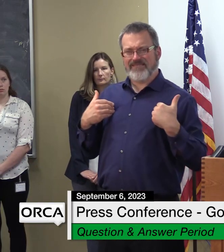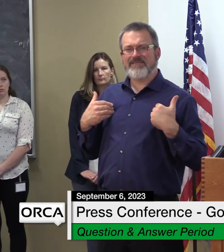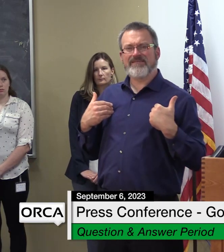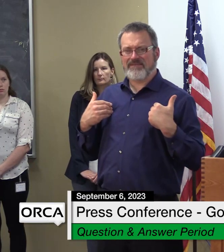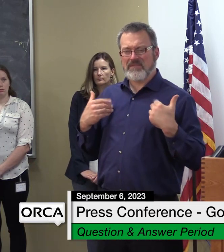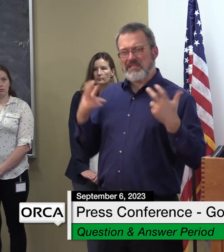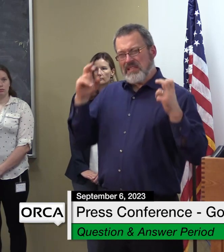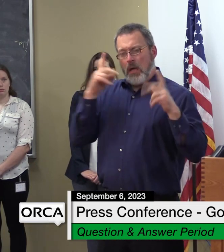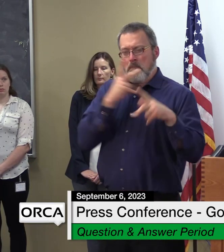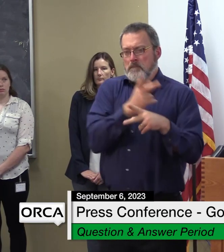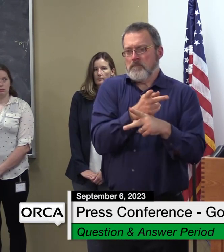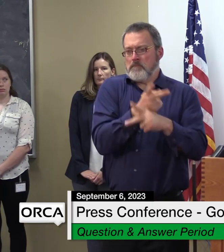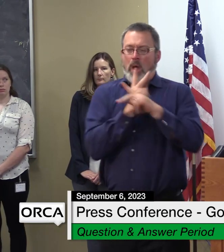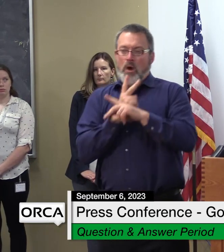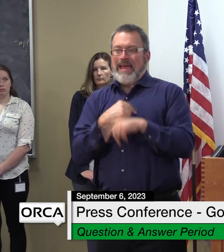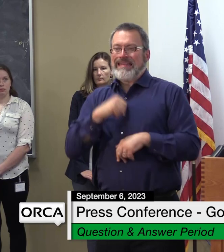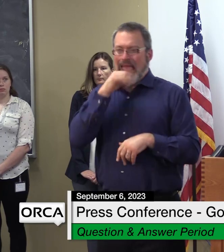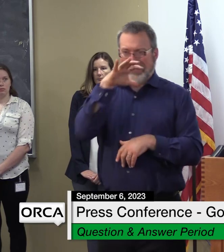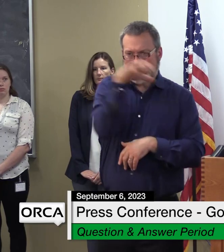concern.